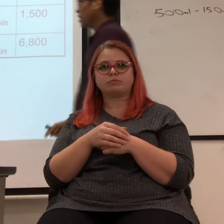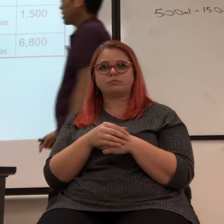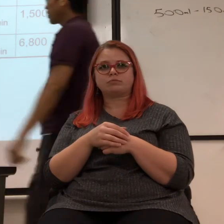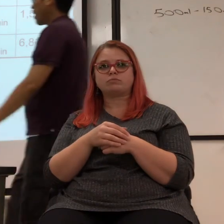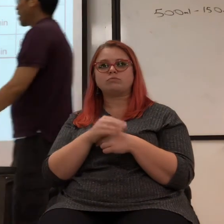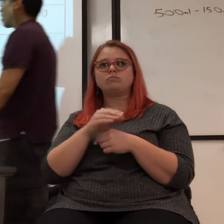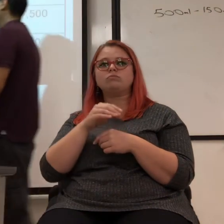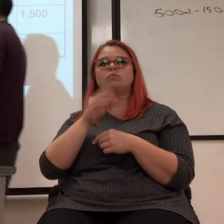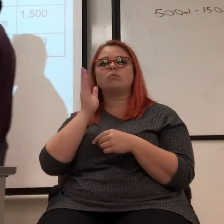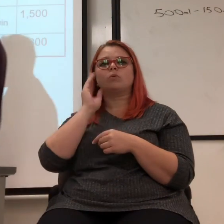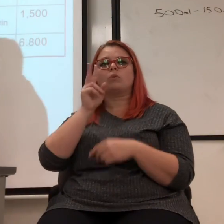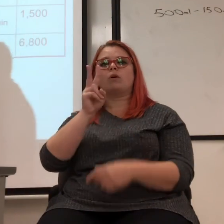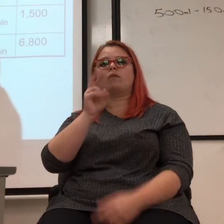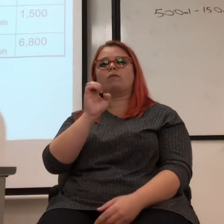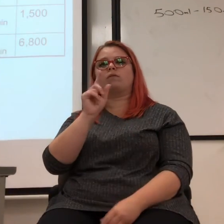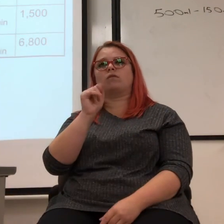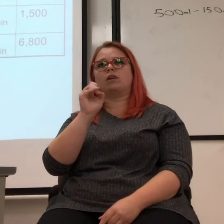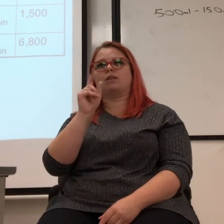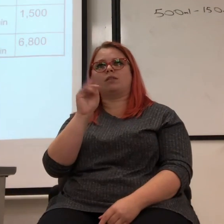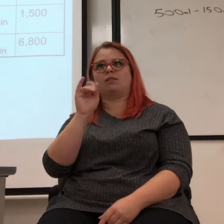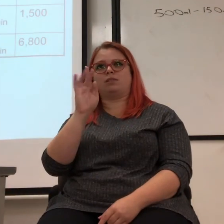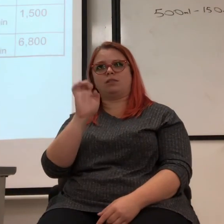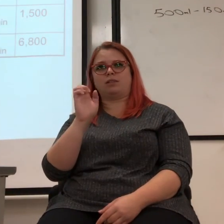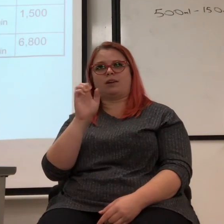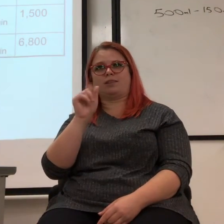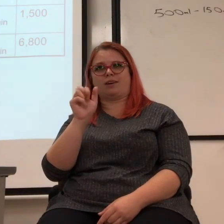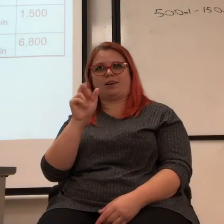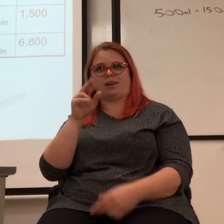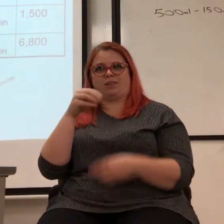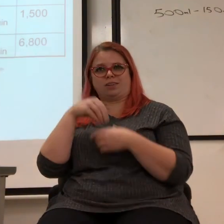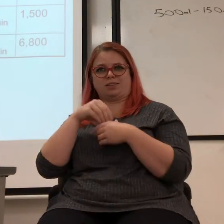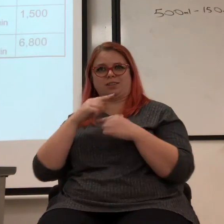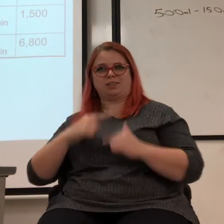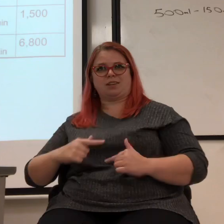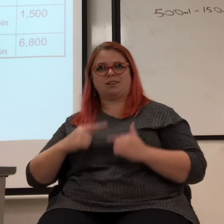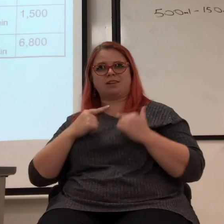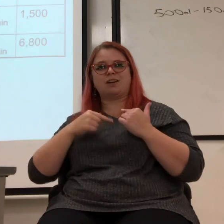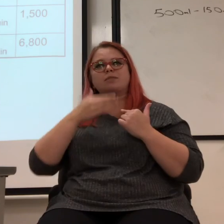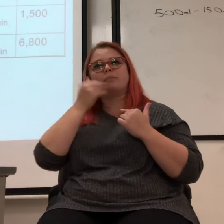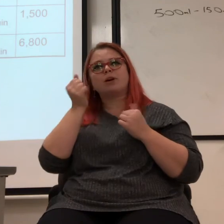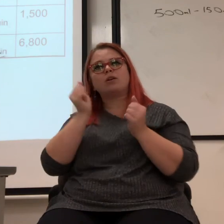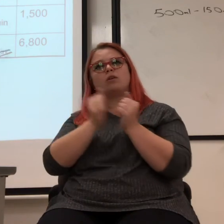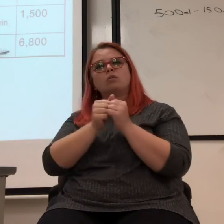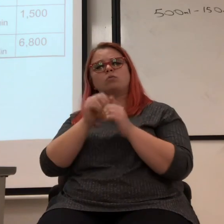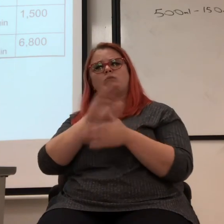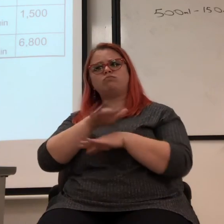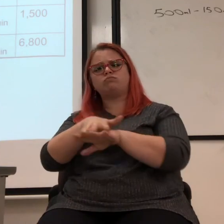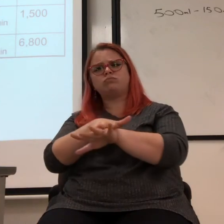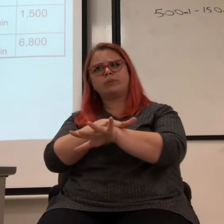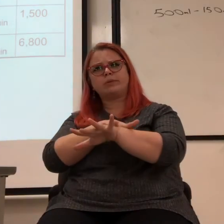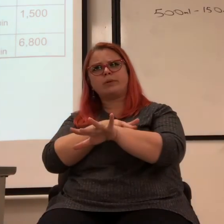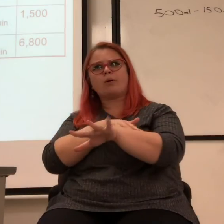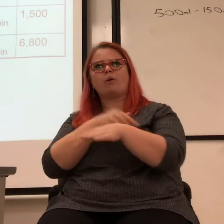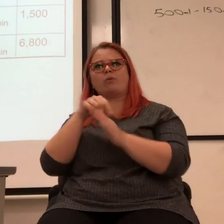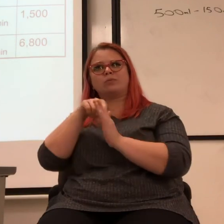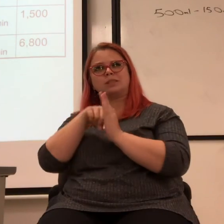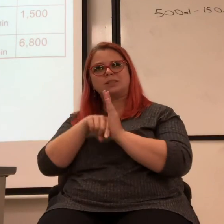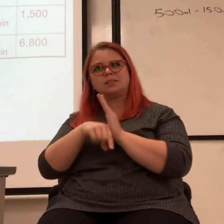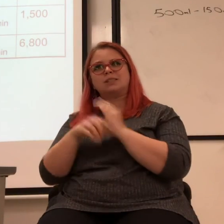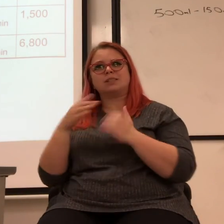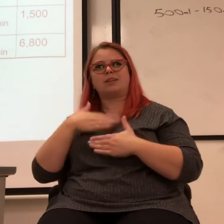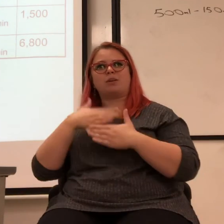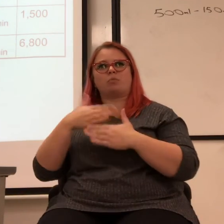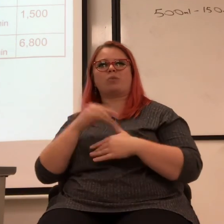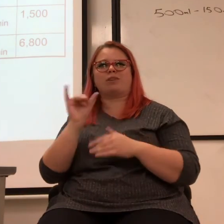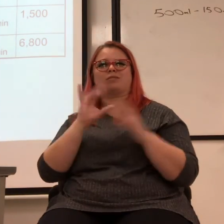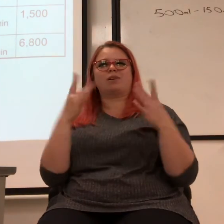you're ventilating the air, the lungs, much better with slow, deep, meditative type breaths